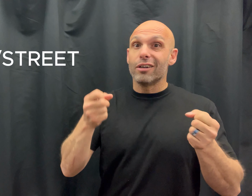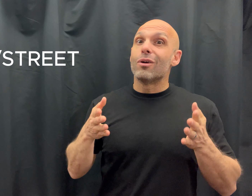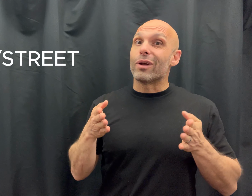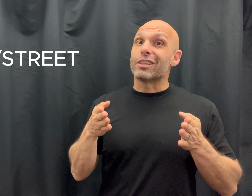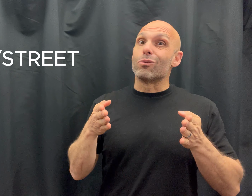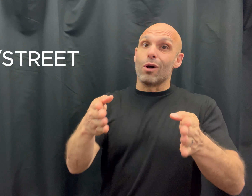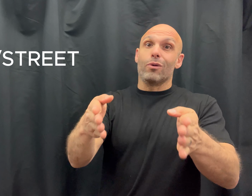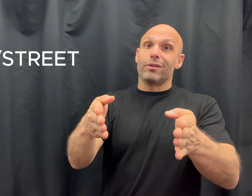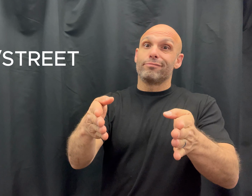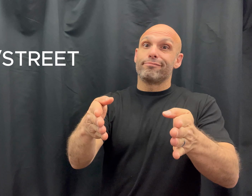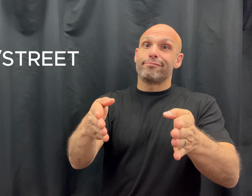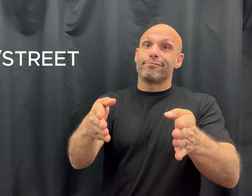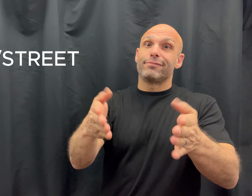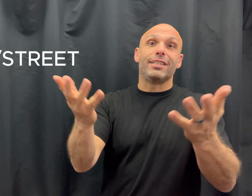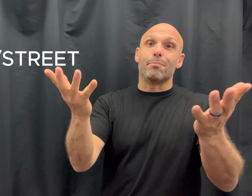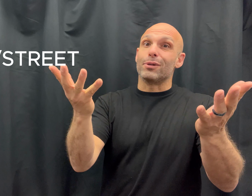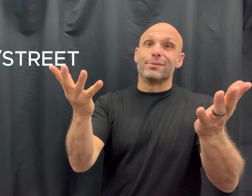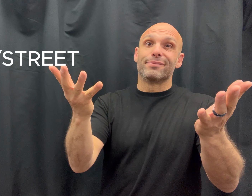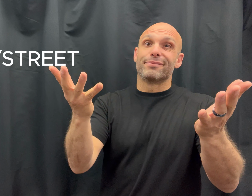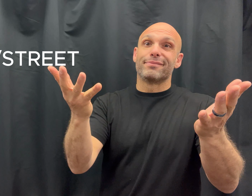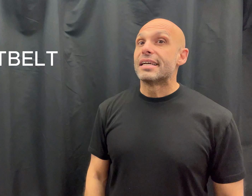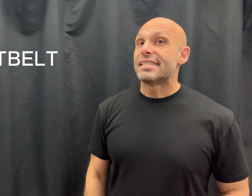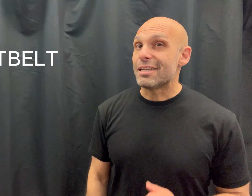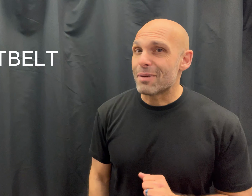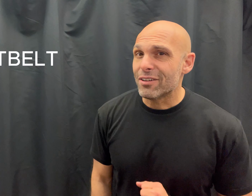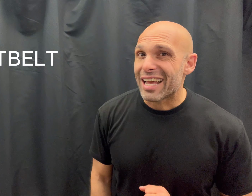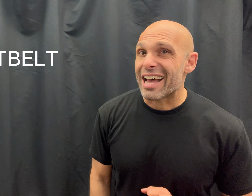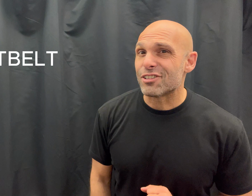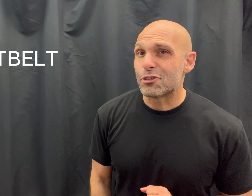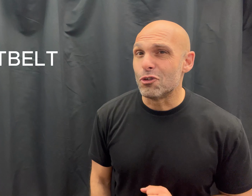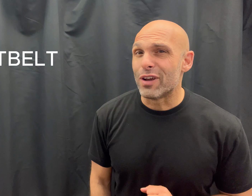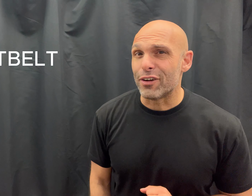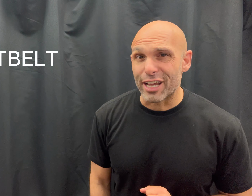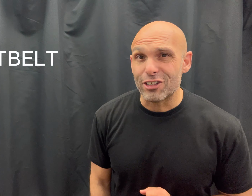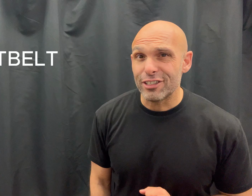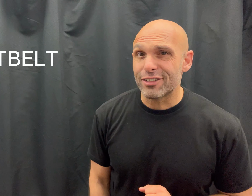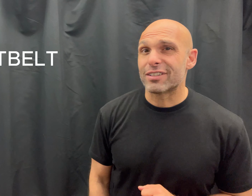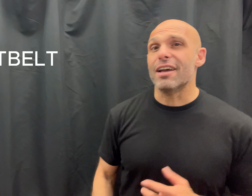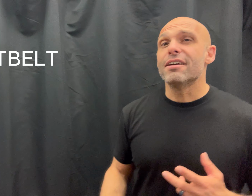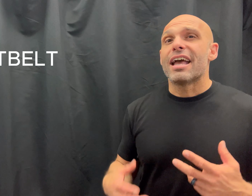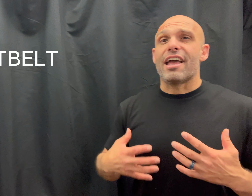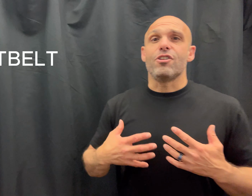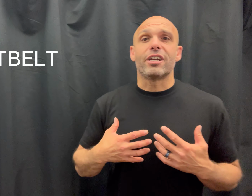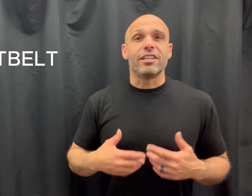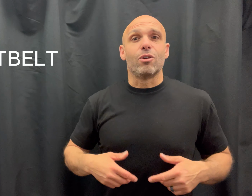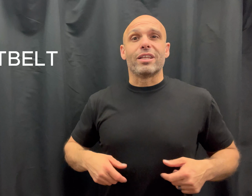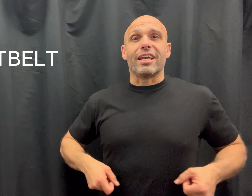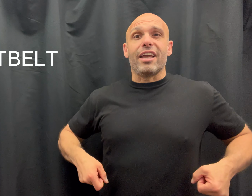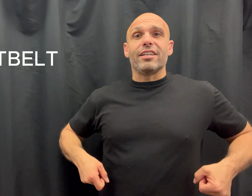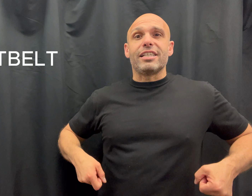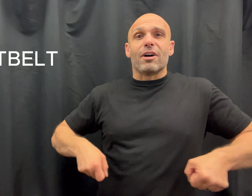we got the road. Simple. Seatbelt has 2 variations, okay? And you can deal with the seatbelt that